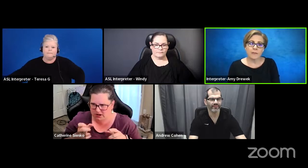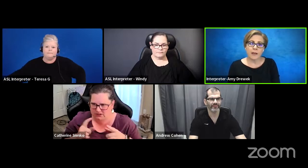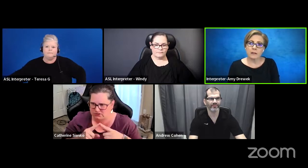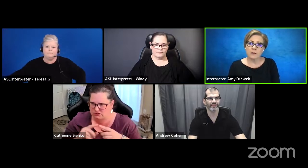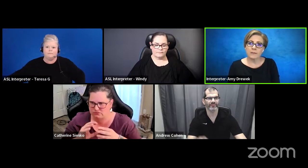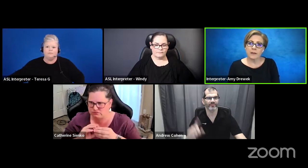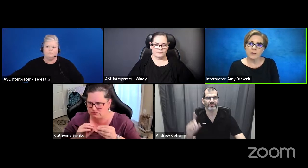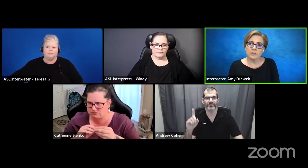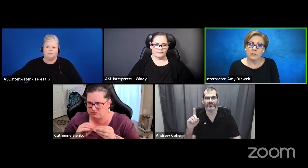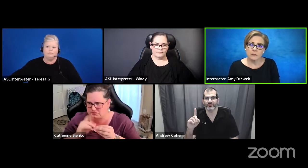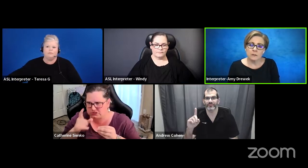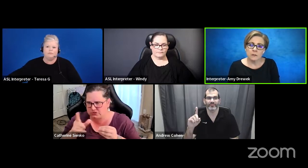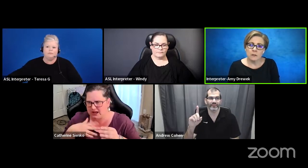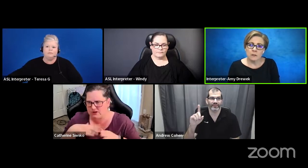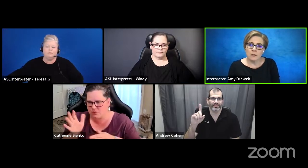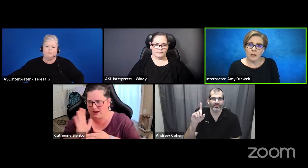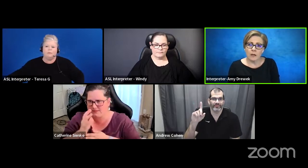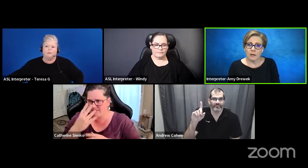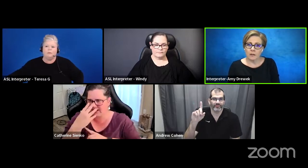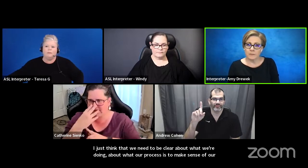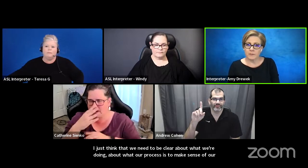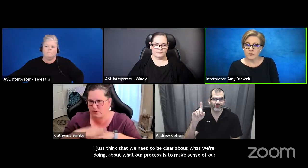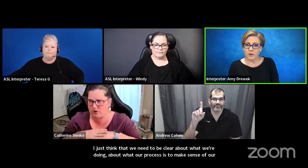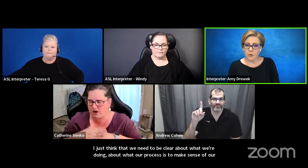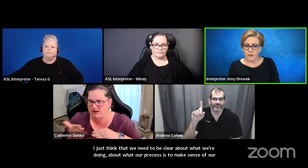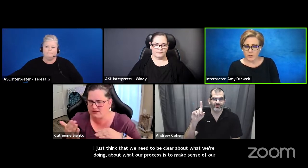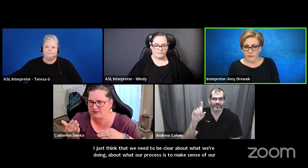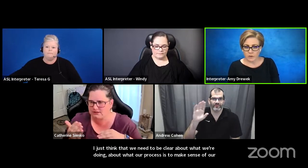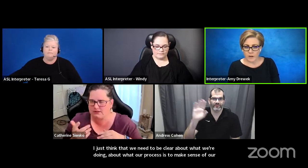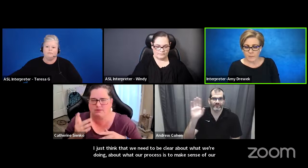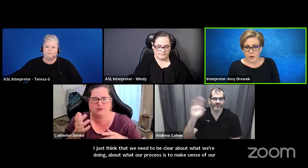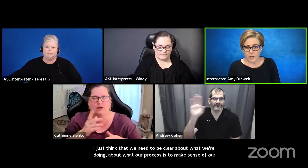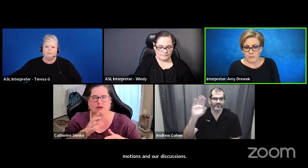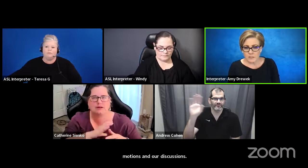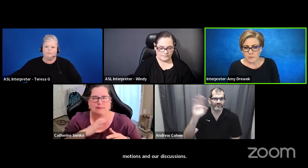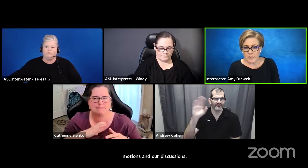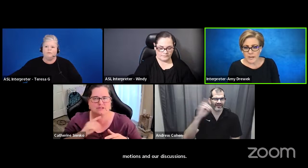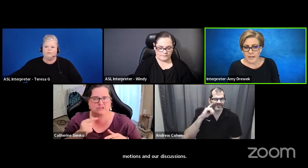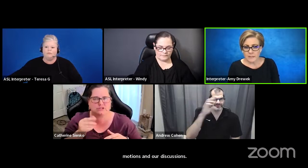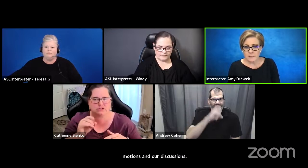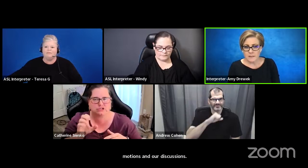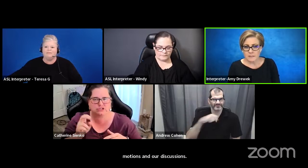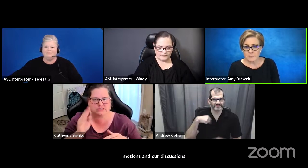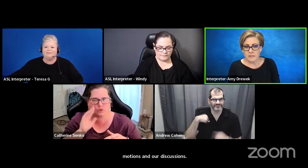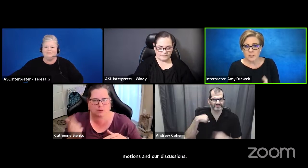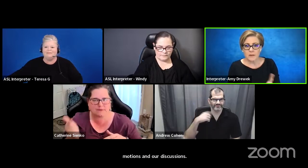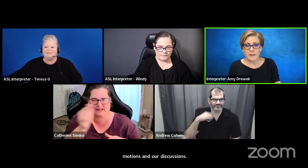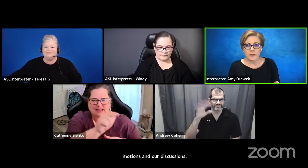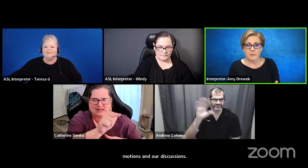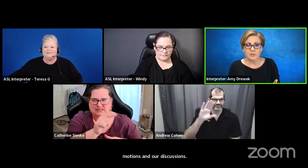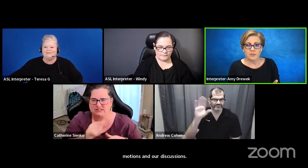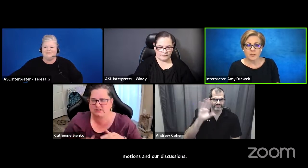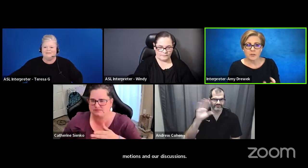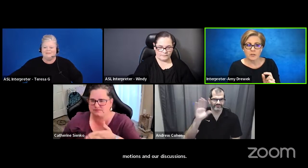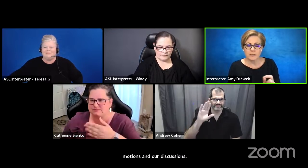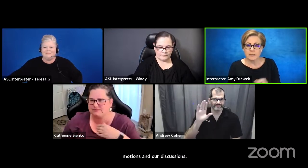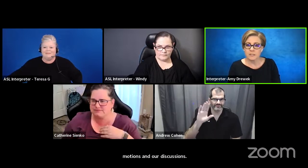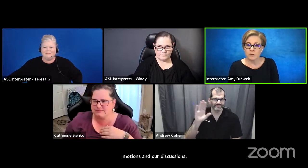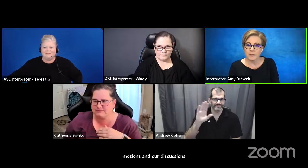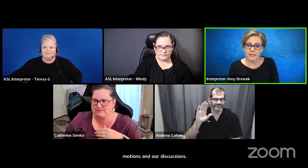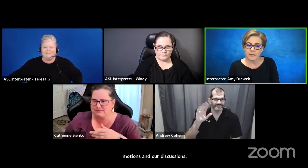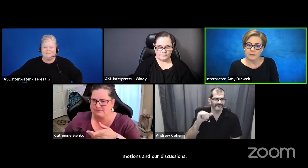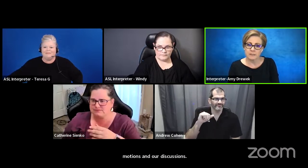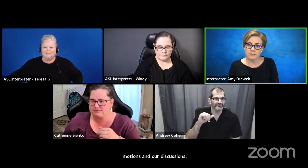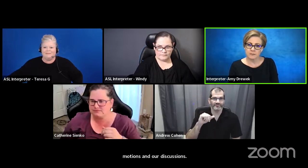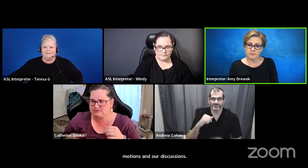Thank you, Commissioner Herron, for that clarification. Commissioner Cohen, you have your camera on. Did you want to add to that discussion? And then